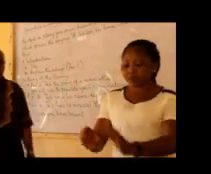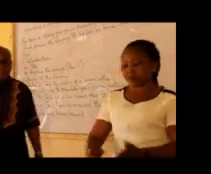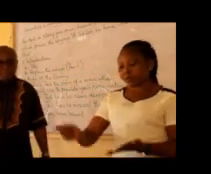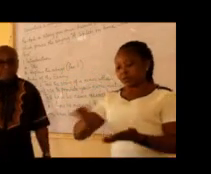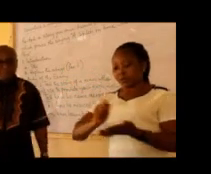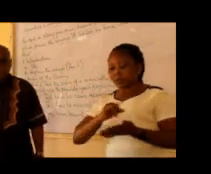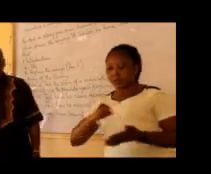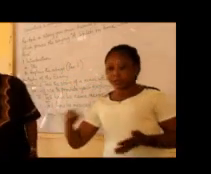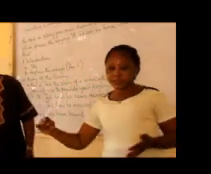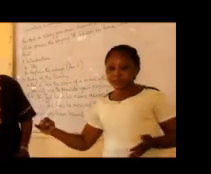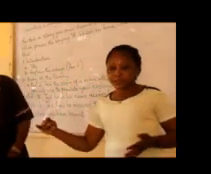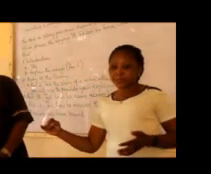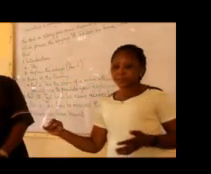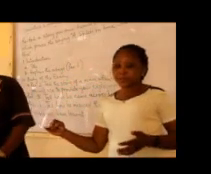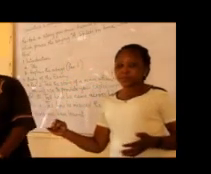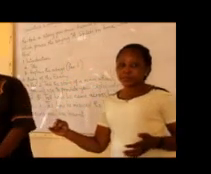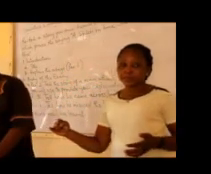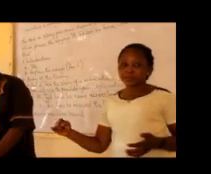Okay?